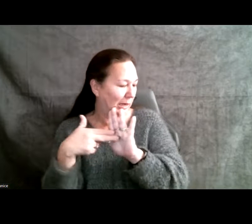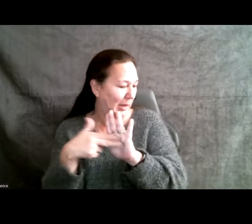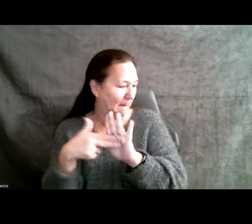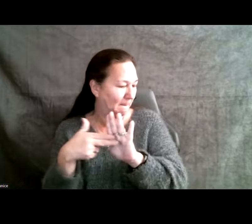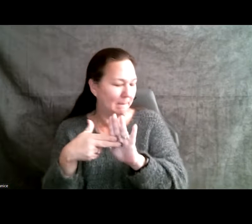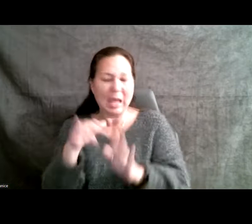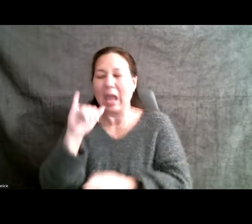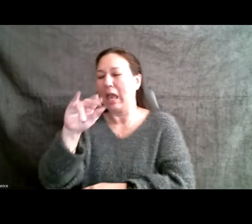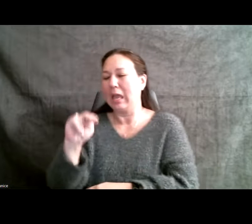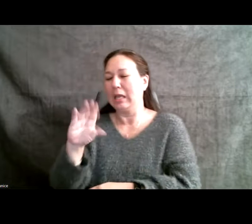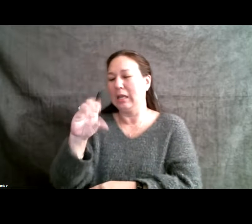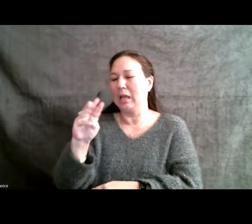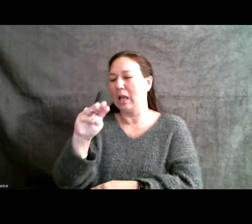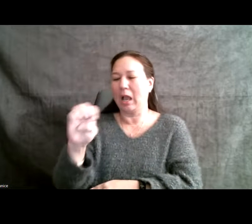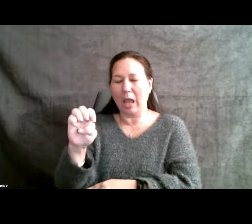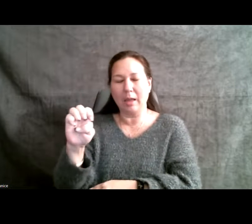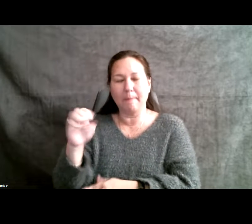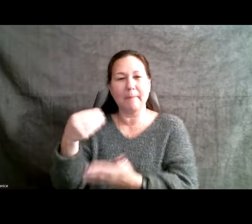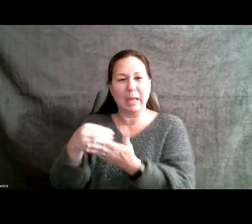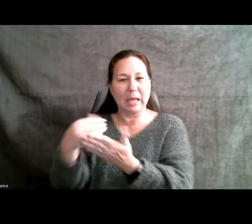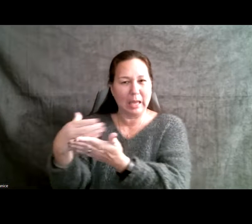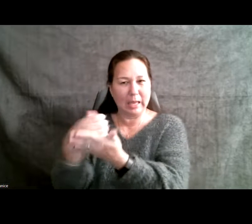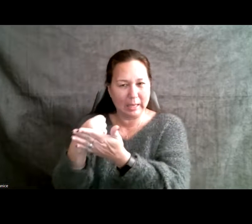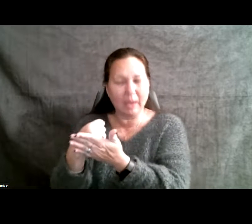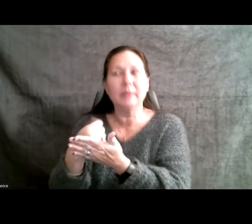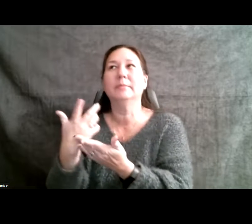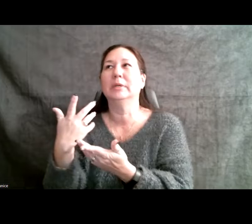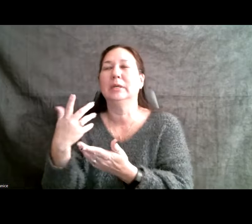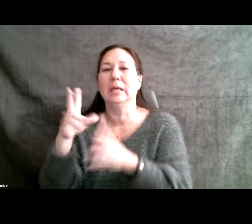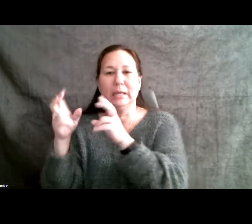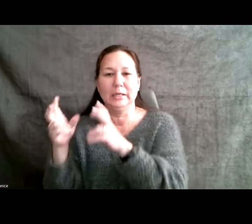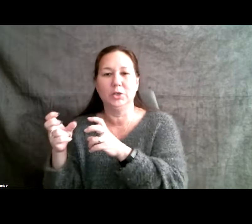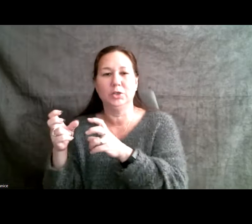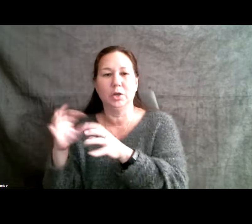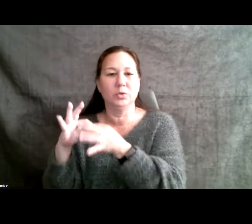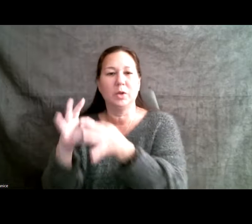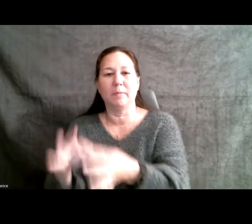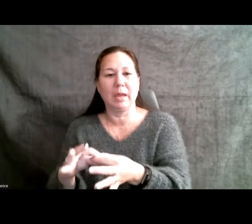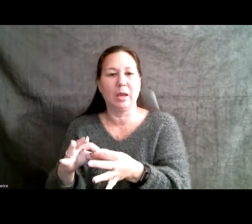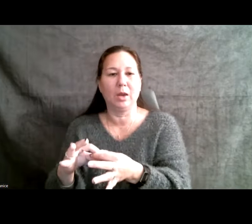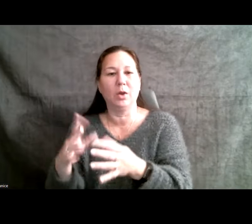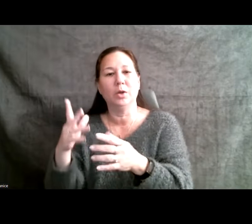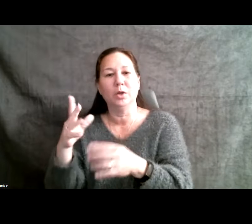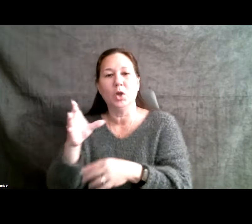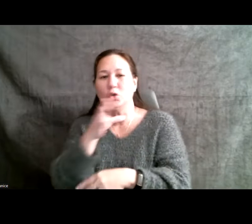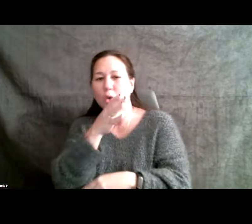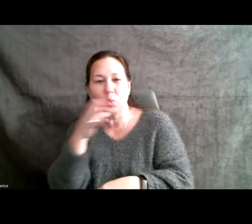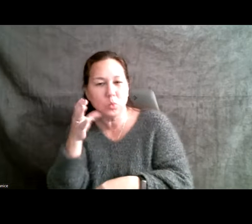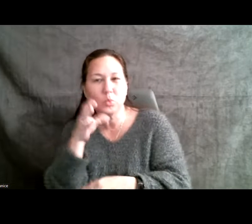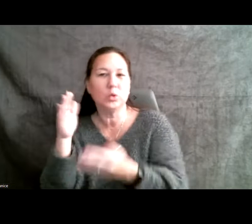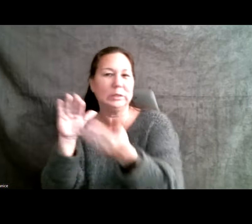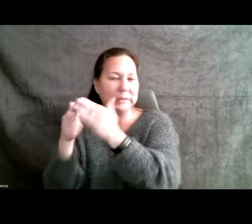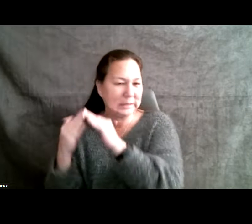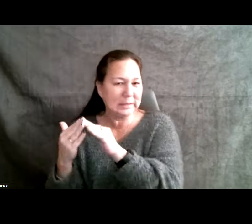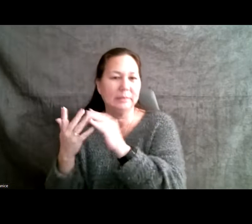income issues, both as it pertains to rural and urban. What's a path forward that people think we